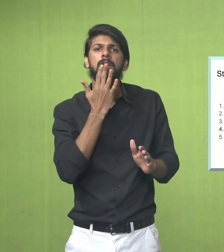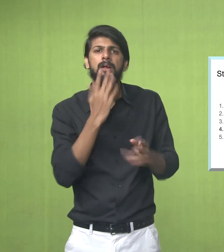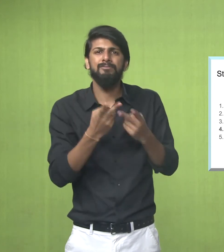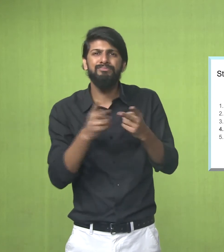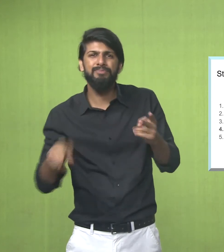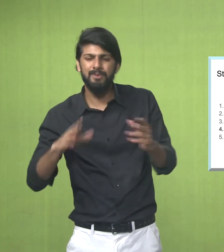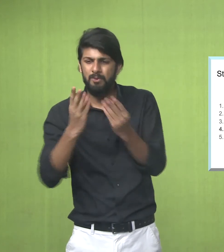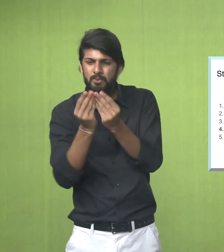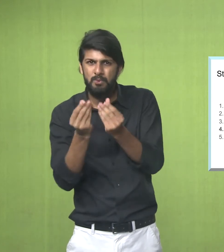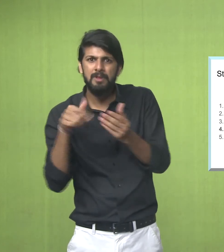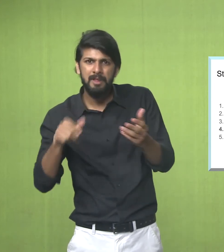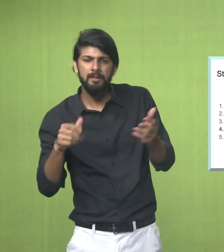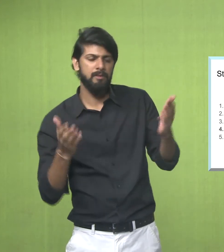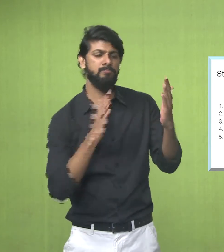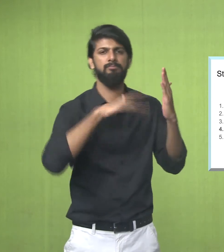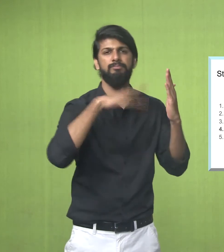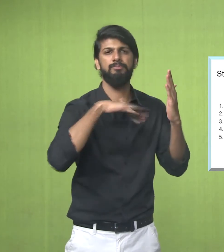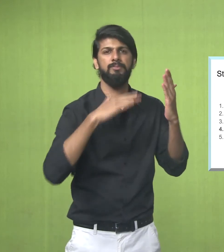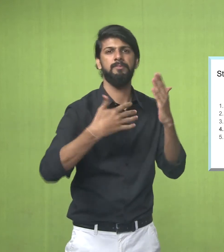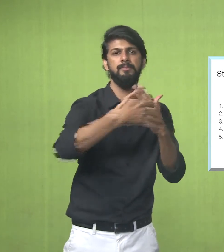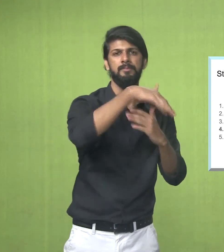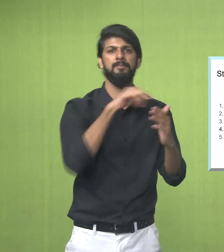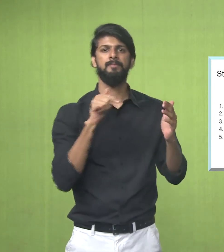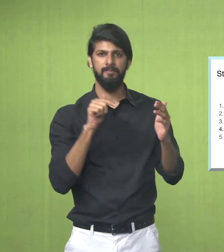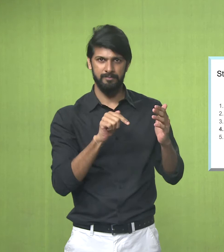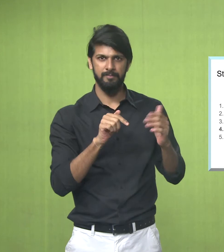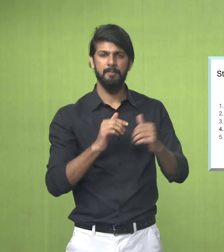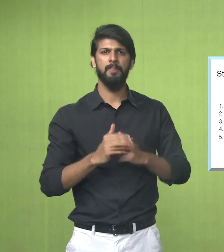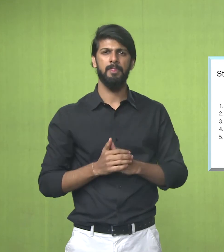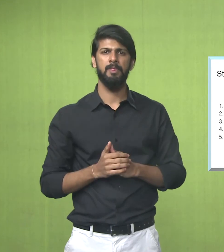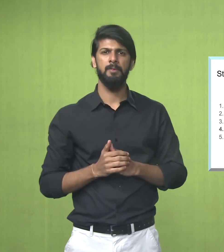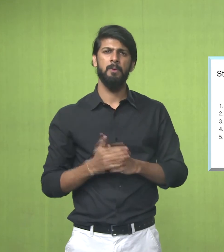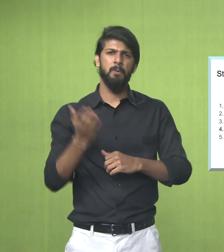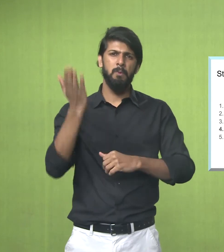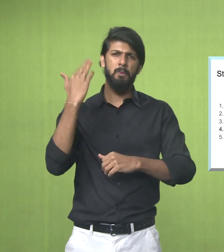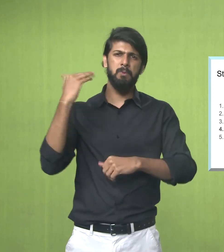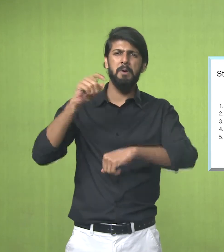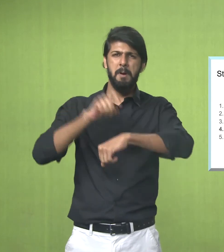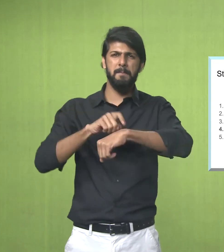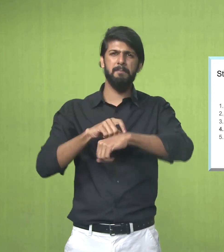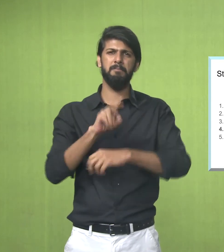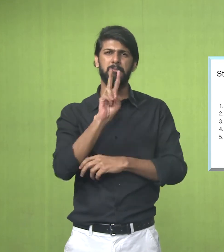and after that mineral colors were used to paint the animal figure. The period